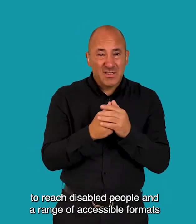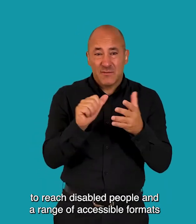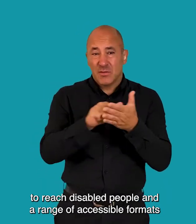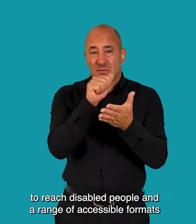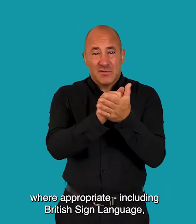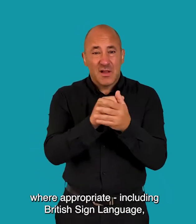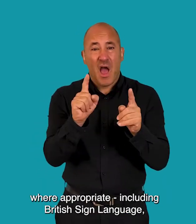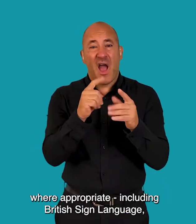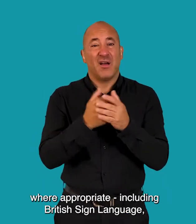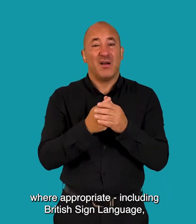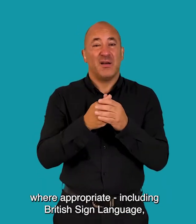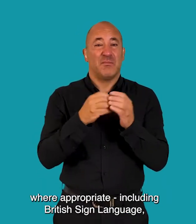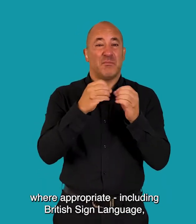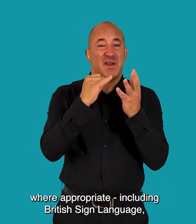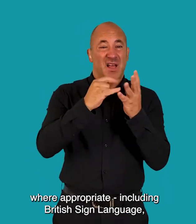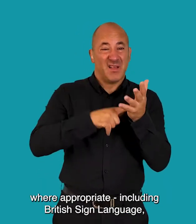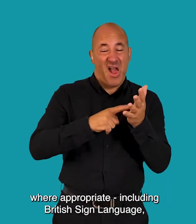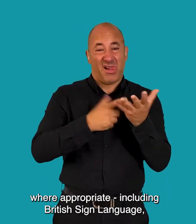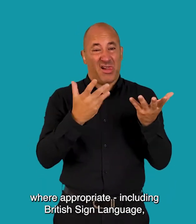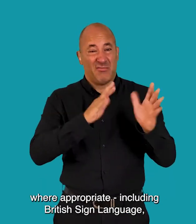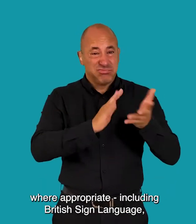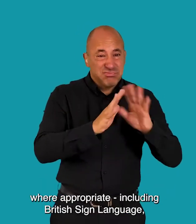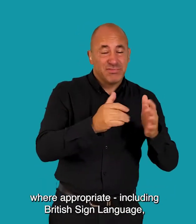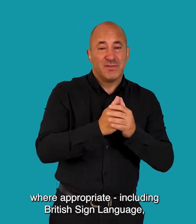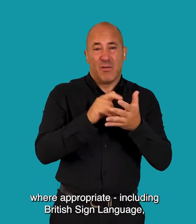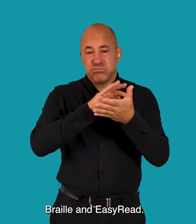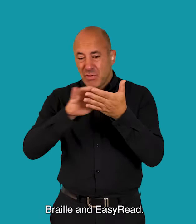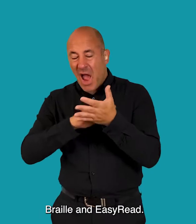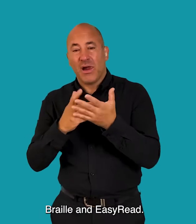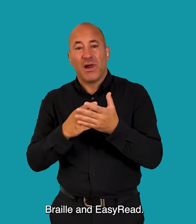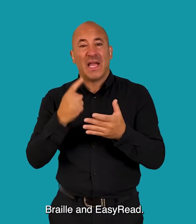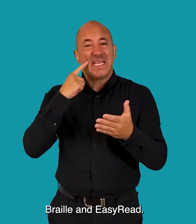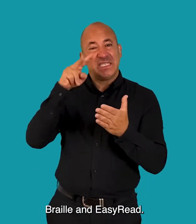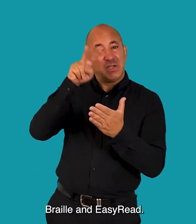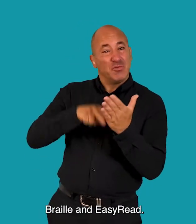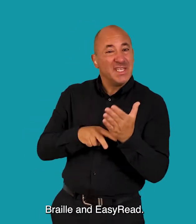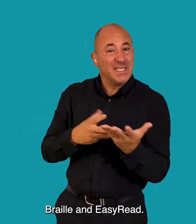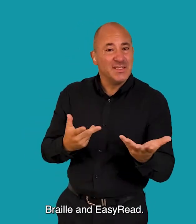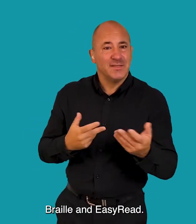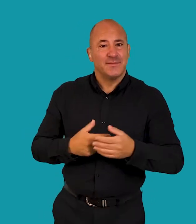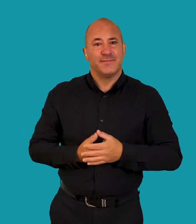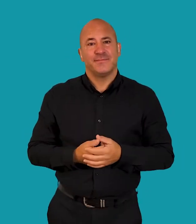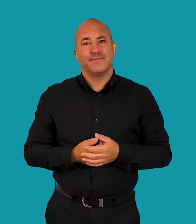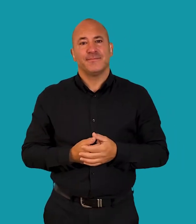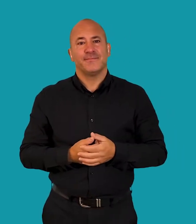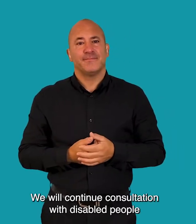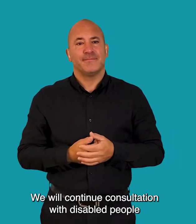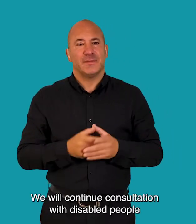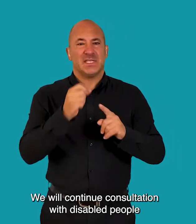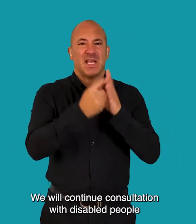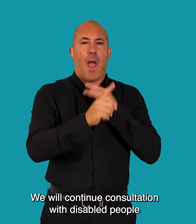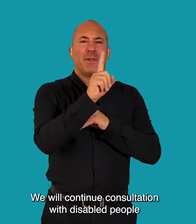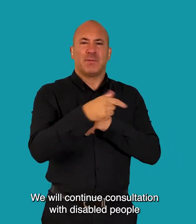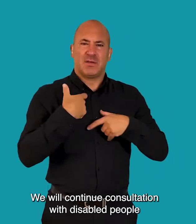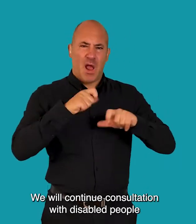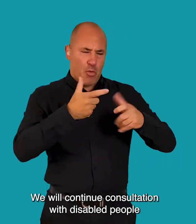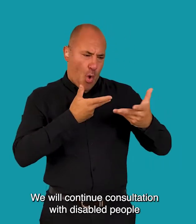formats where appropriate, including British Sign Language, Braille and Easy Read. We will continue consultation